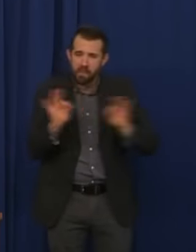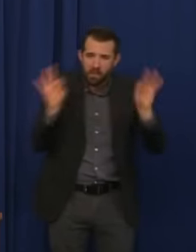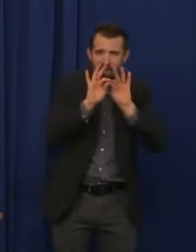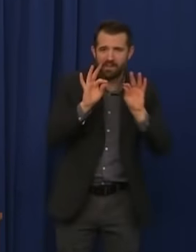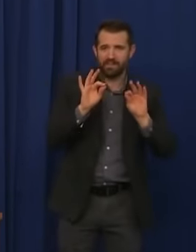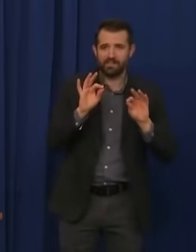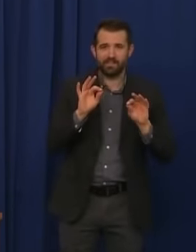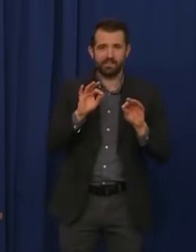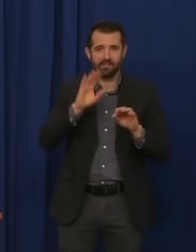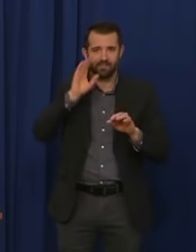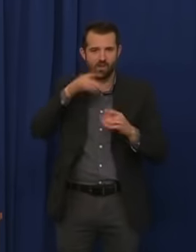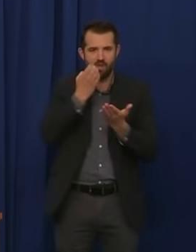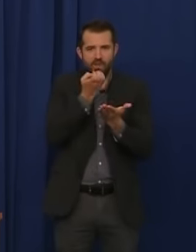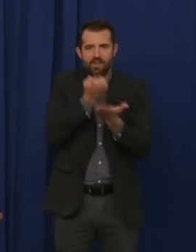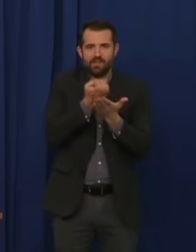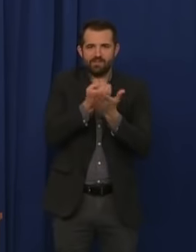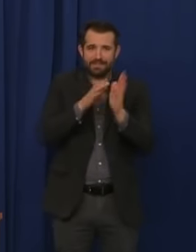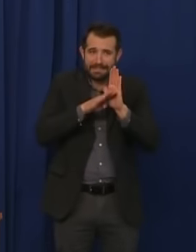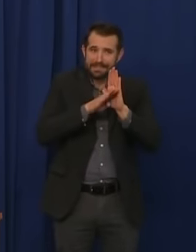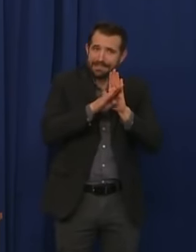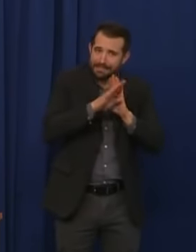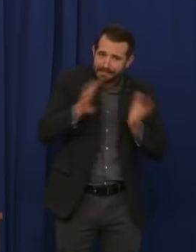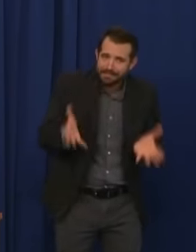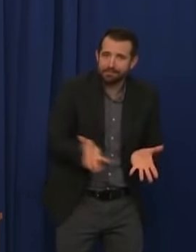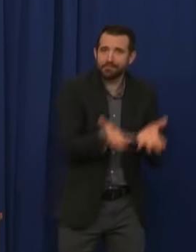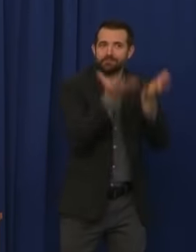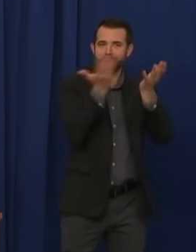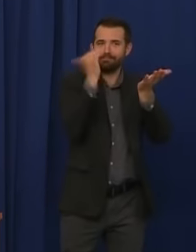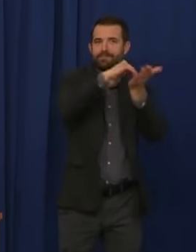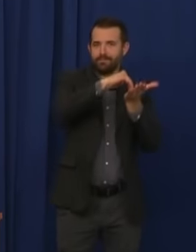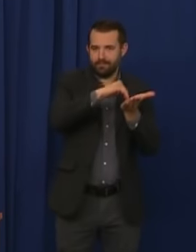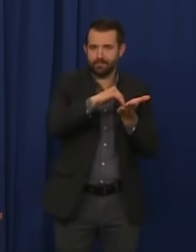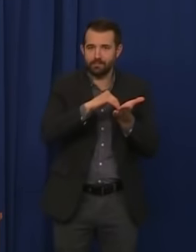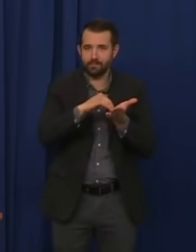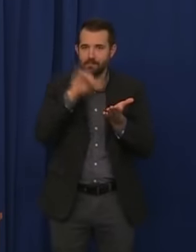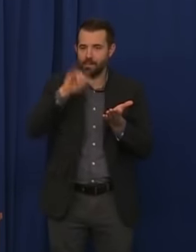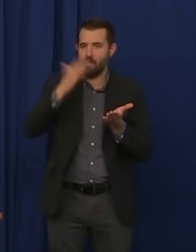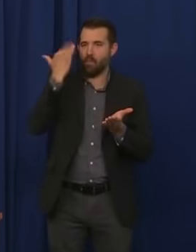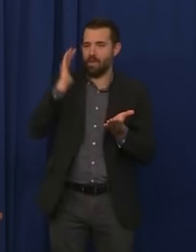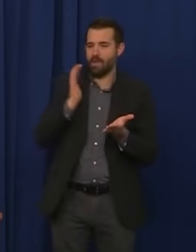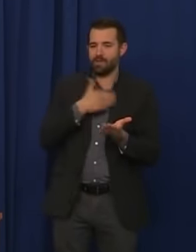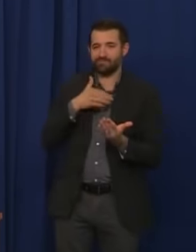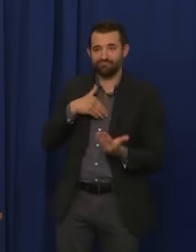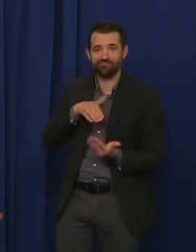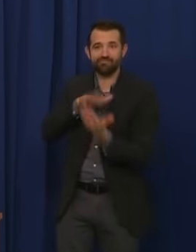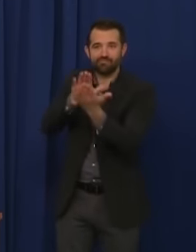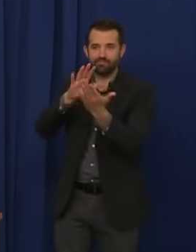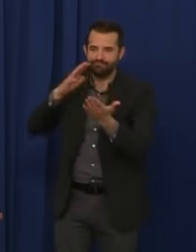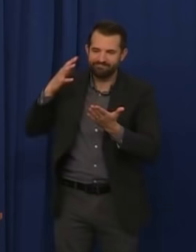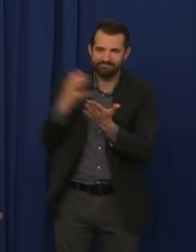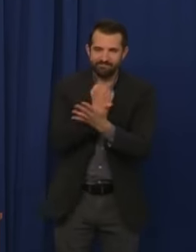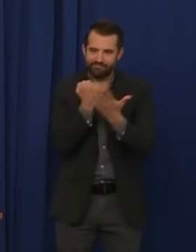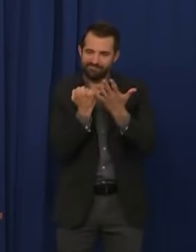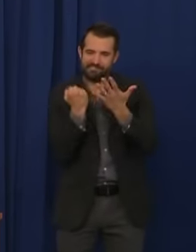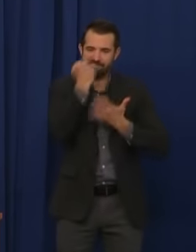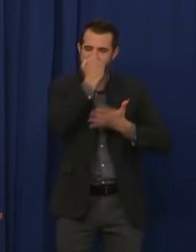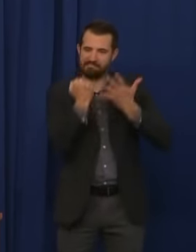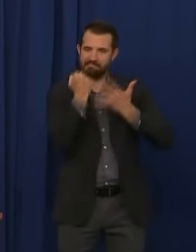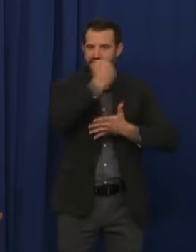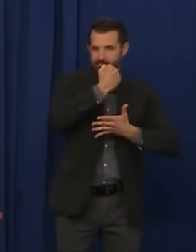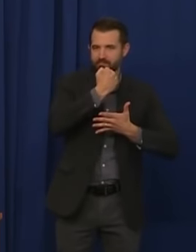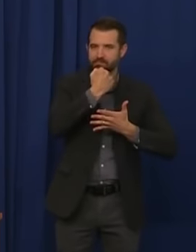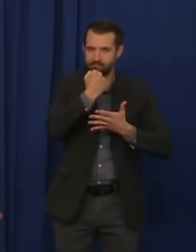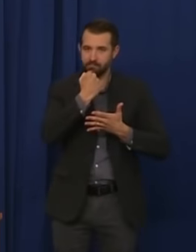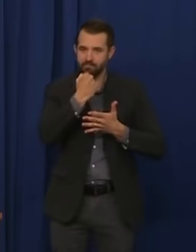our economy. That's why the administration's approach will utilize criteria and measures that are